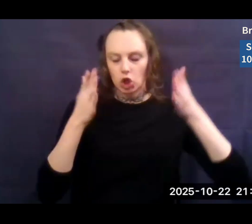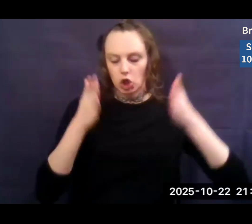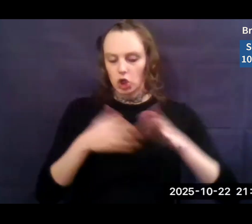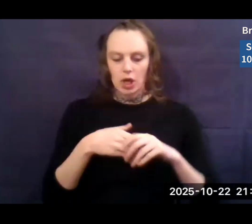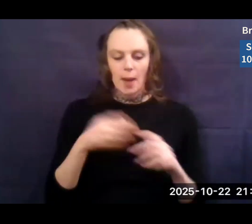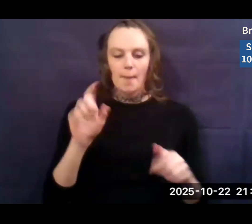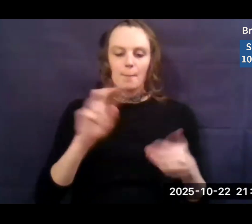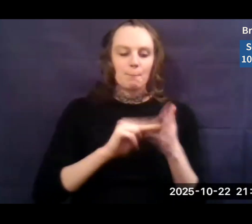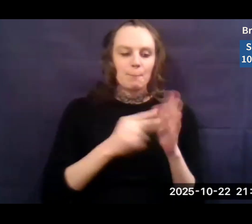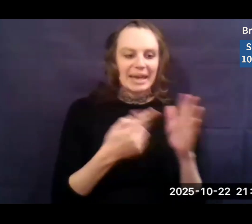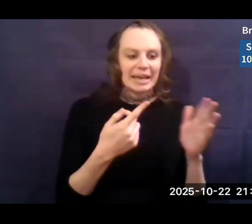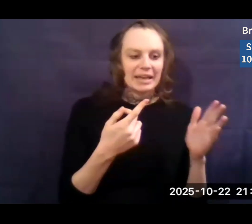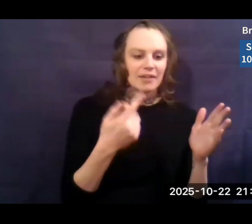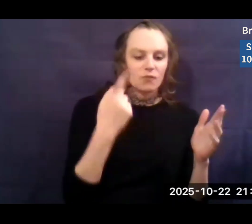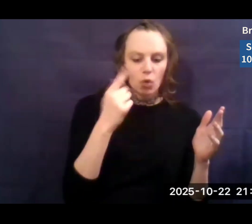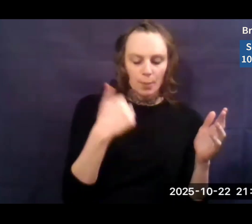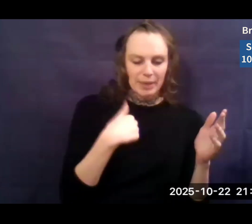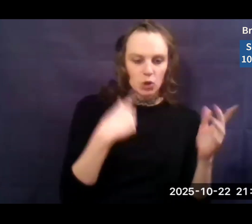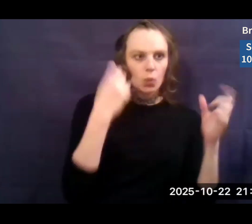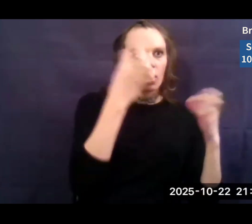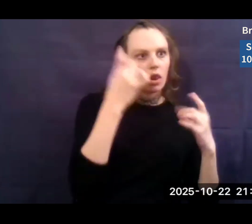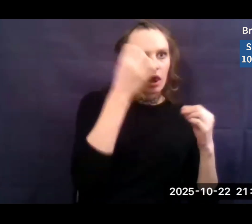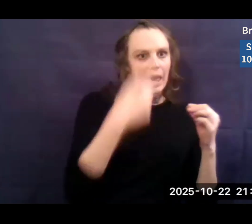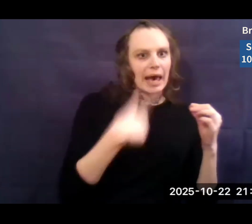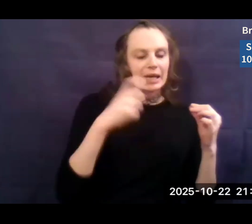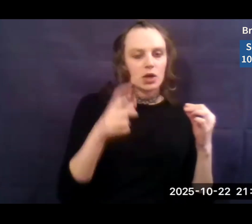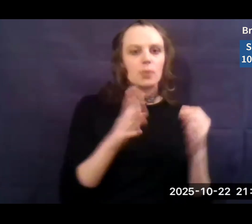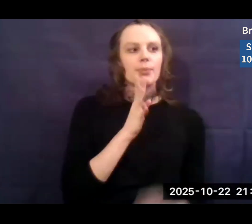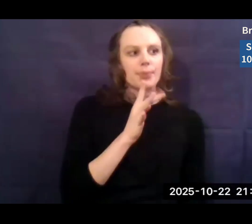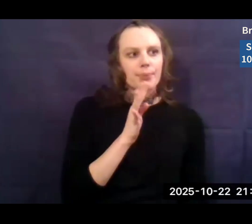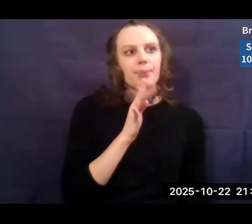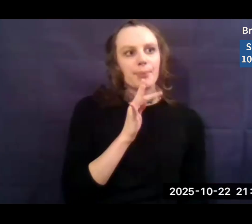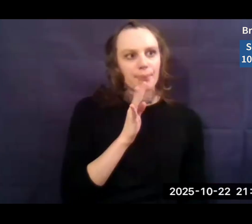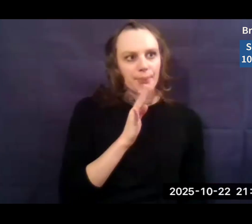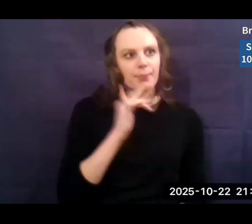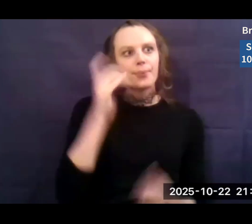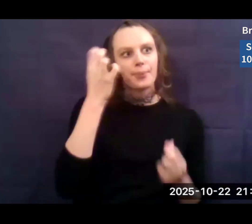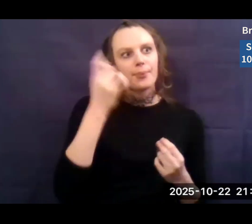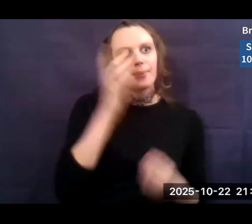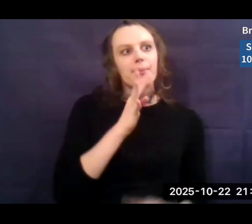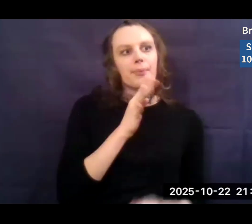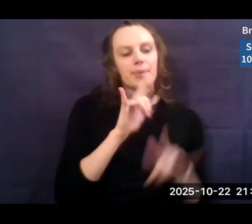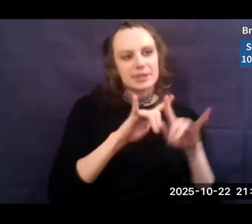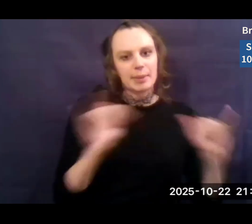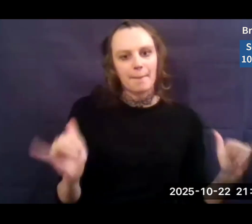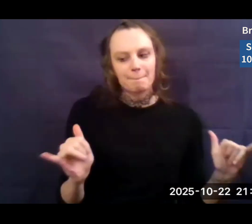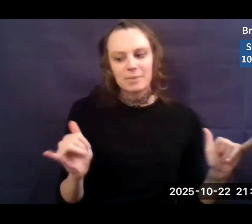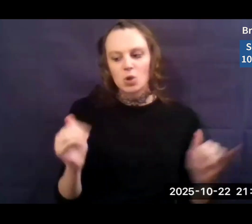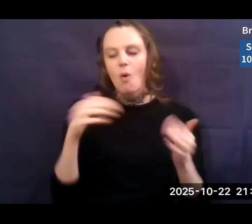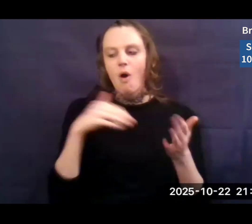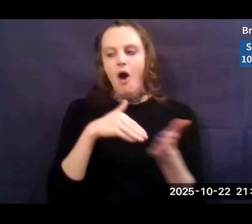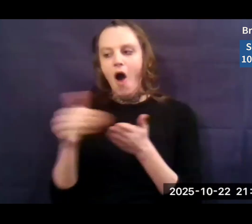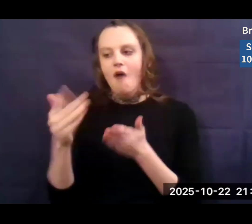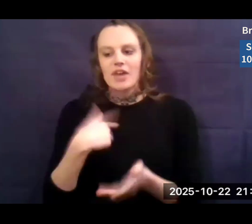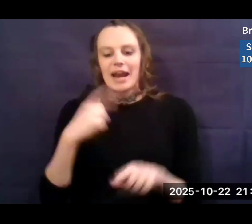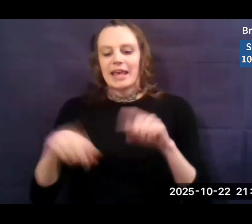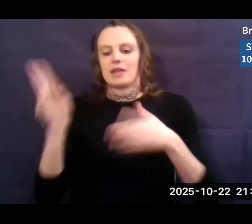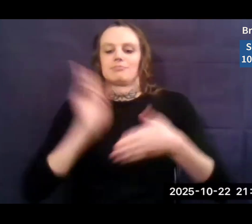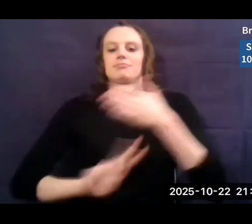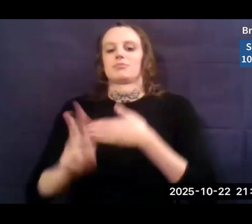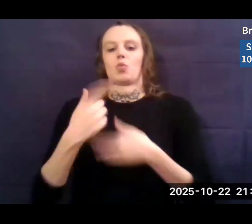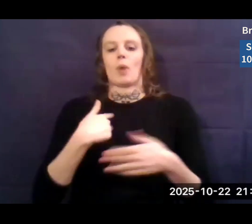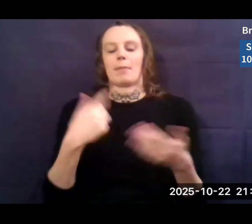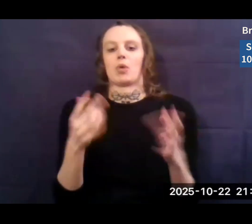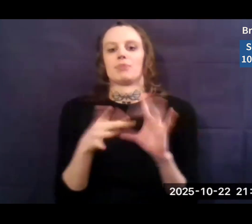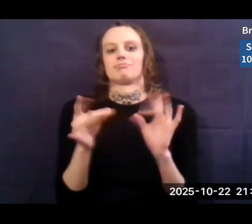think. So I often have no idea what's going to come out of my mouth and what we're all, me included, going to learn